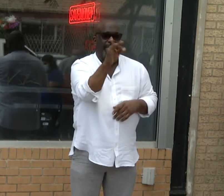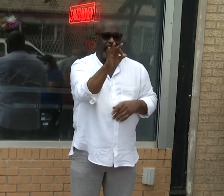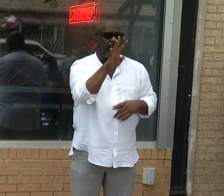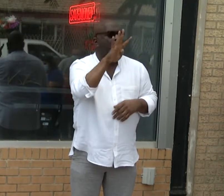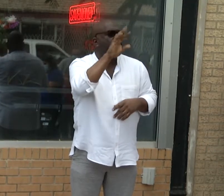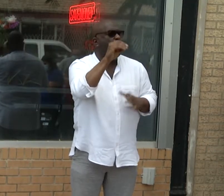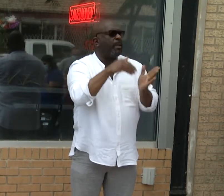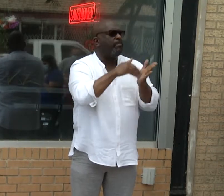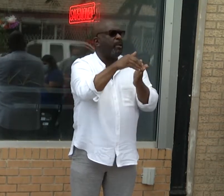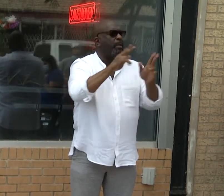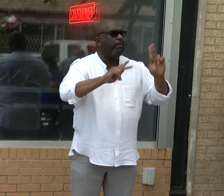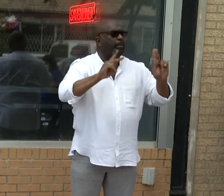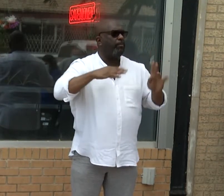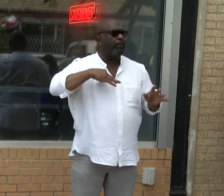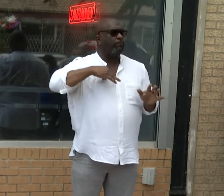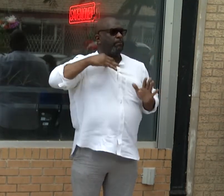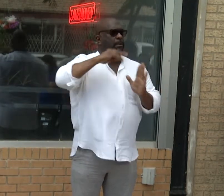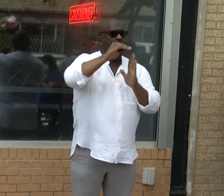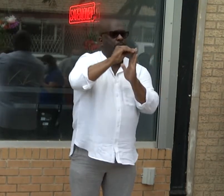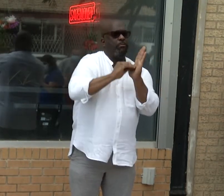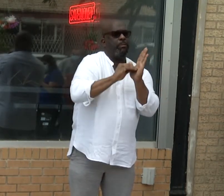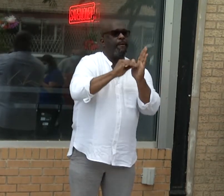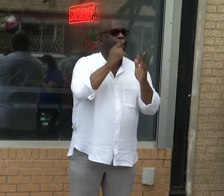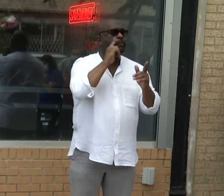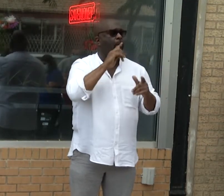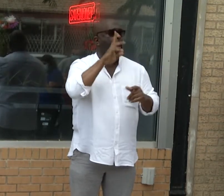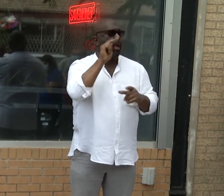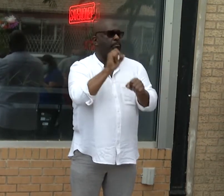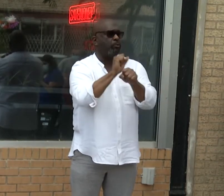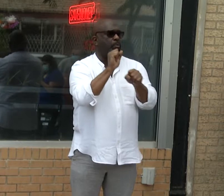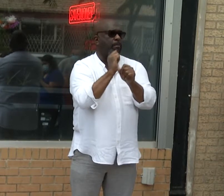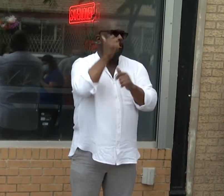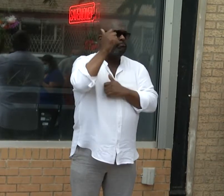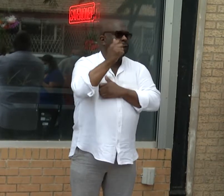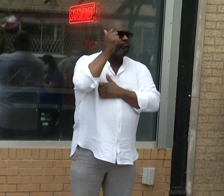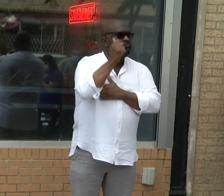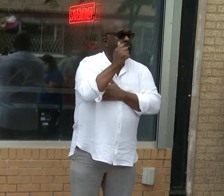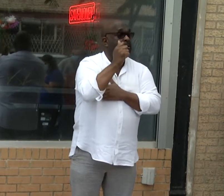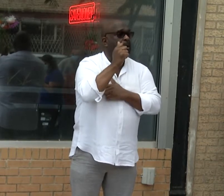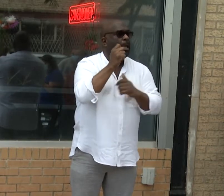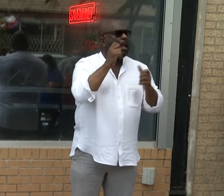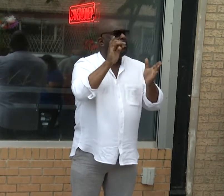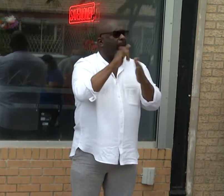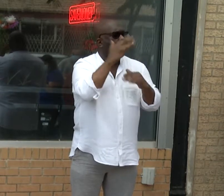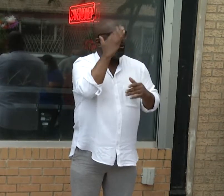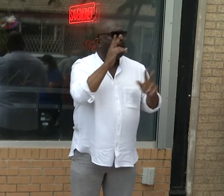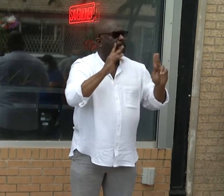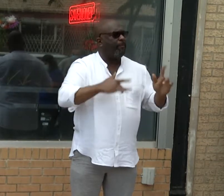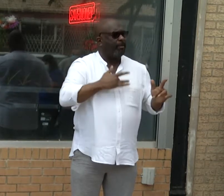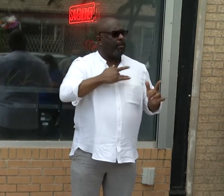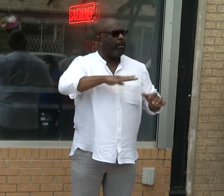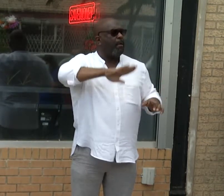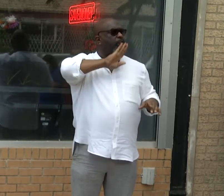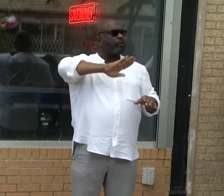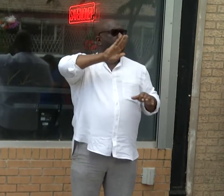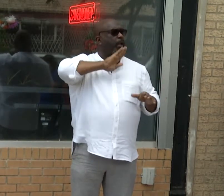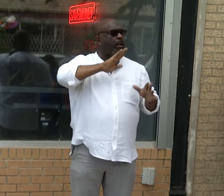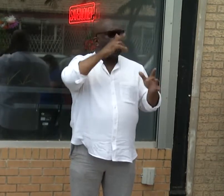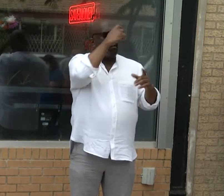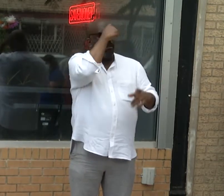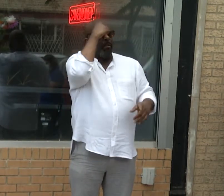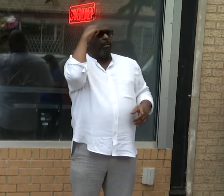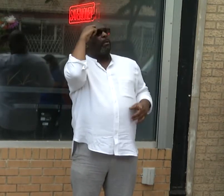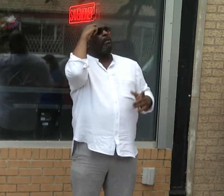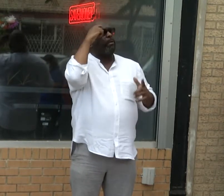for unemployment. It's no wonder that people are frustrated, traumatized, and exhausted. It's